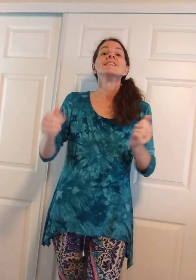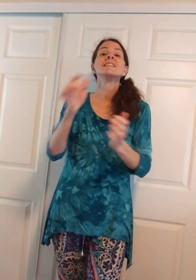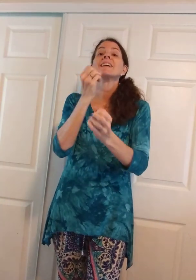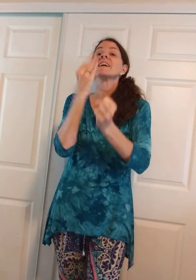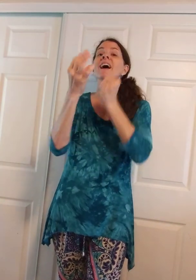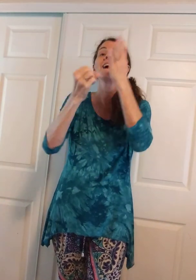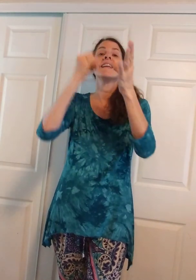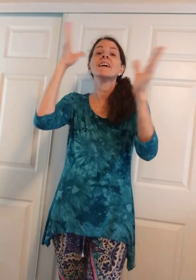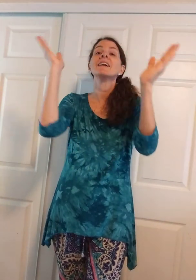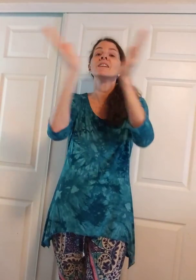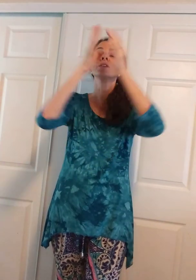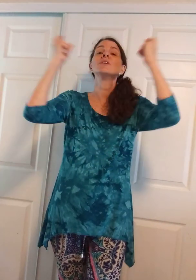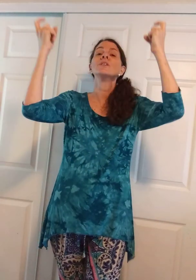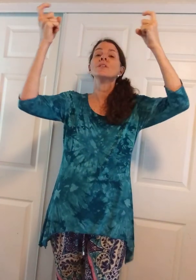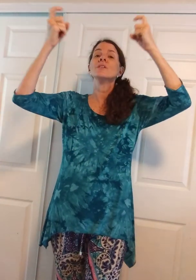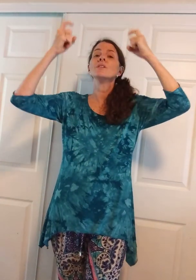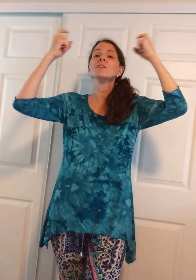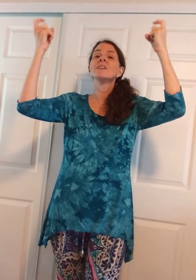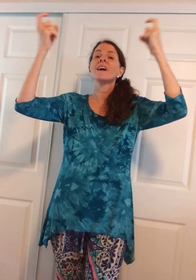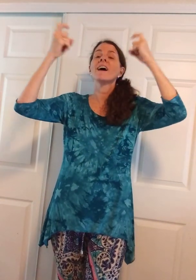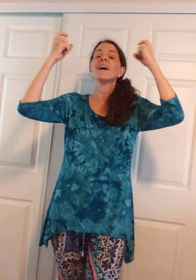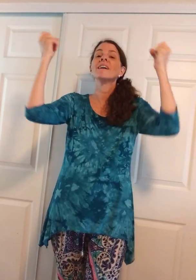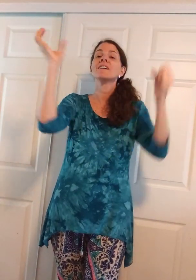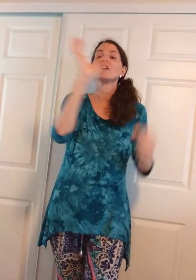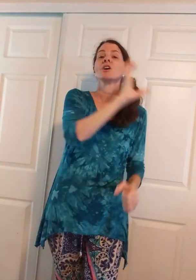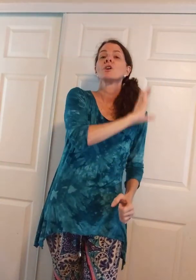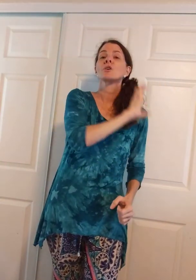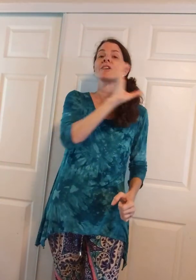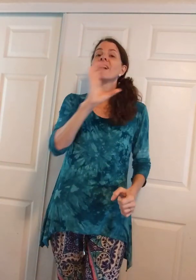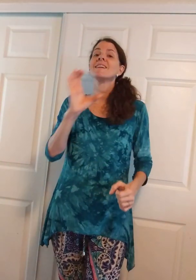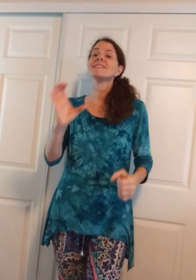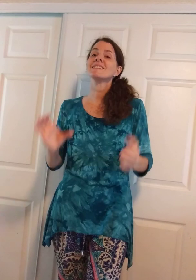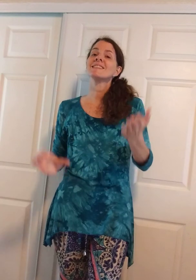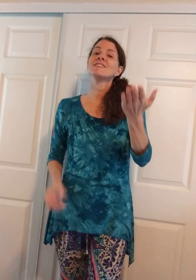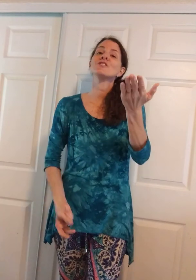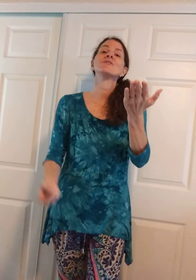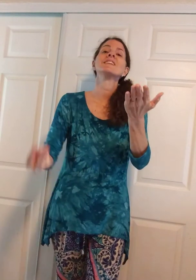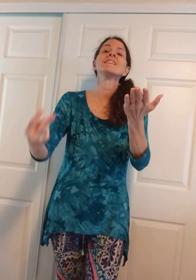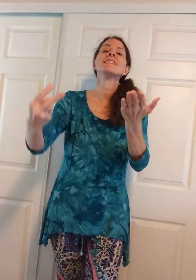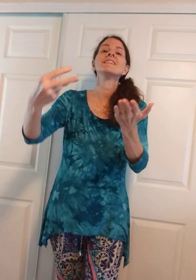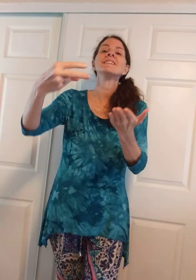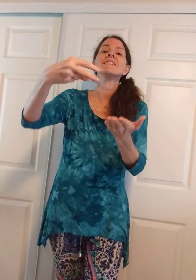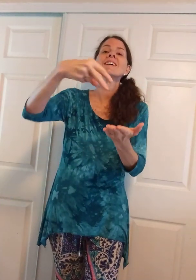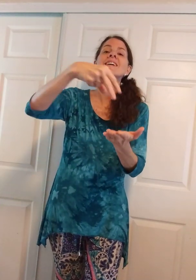the Father's arms